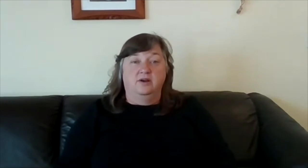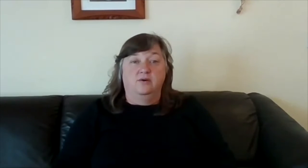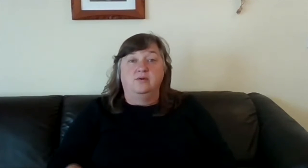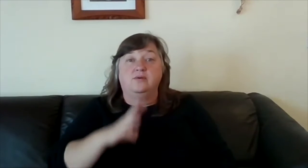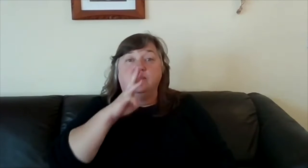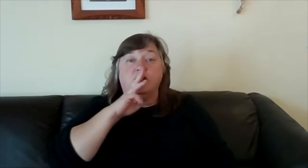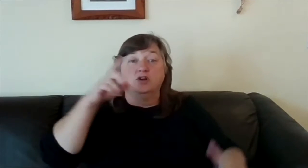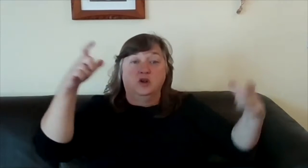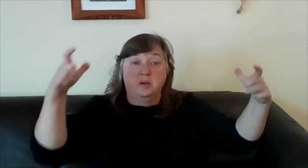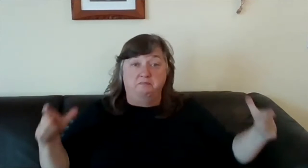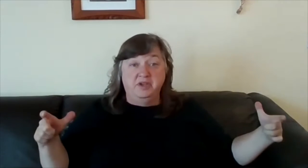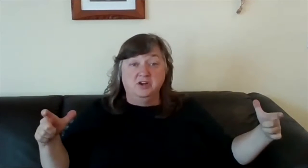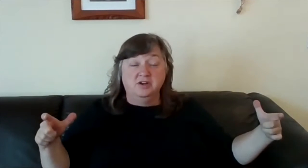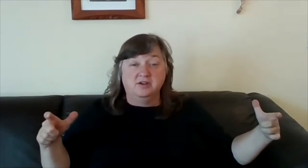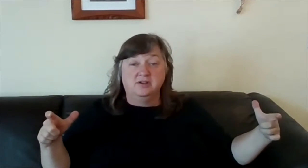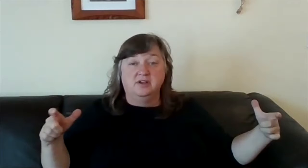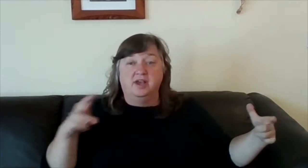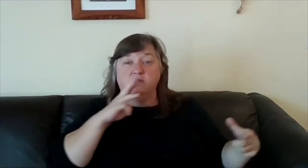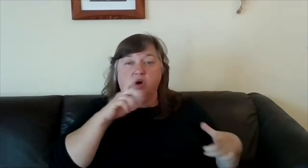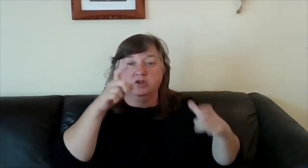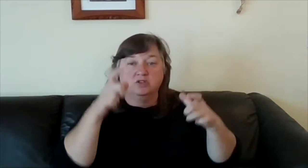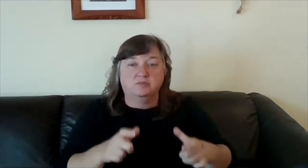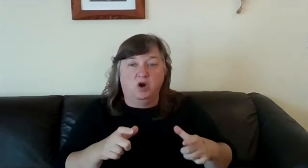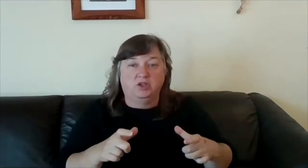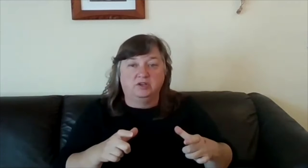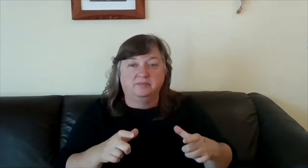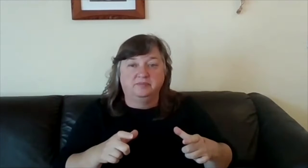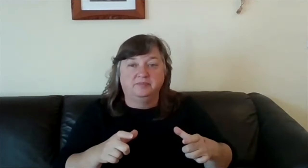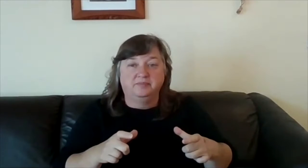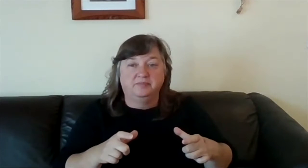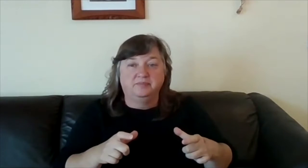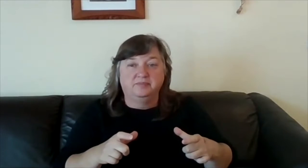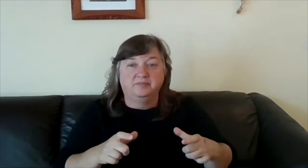So water bigger and water smaller.